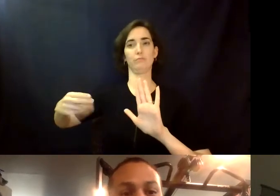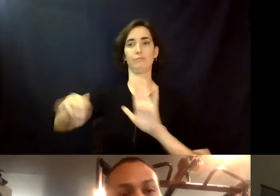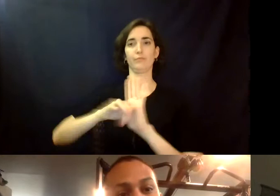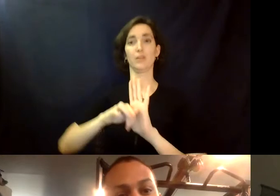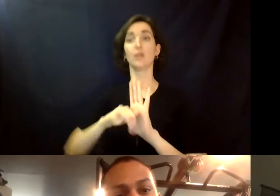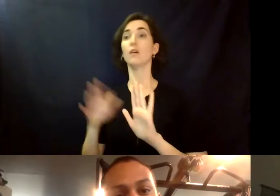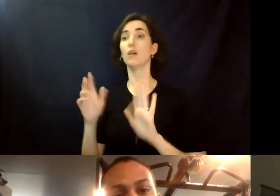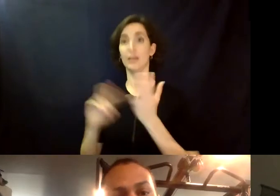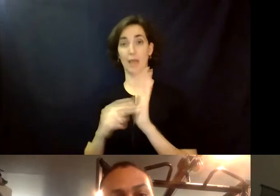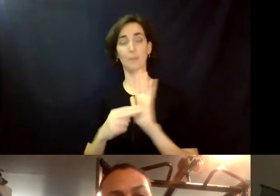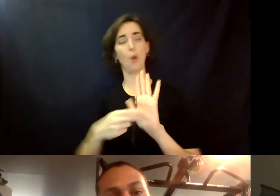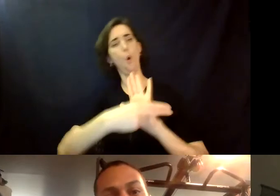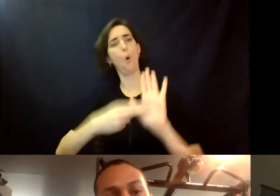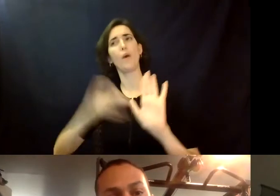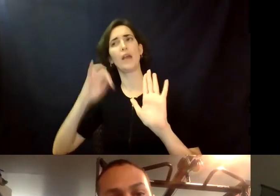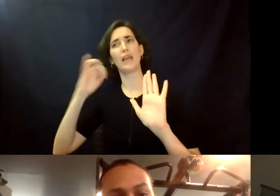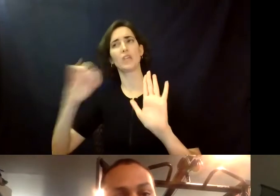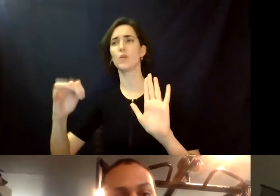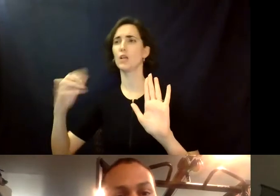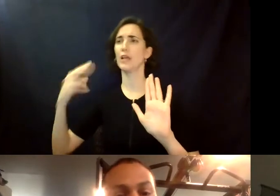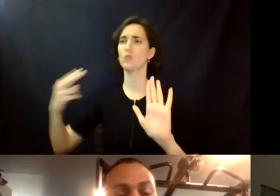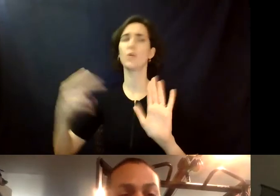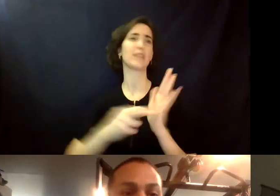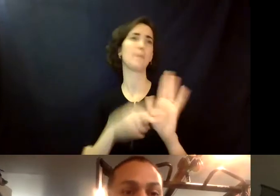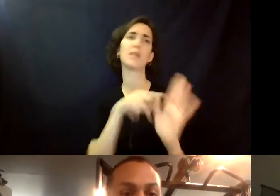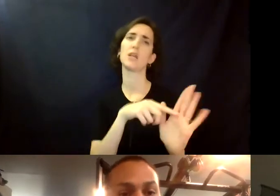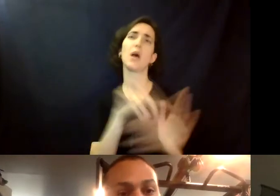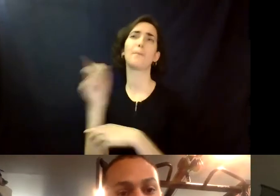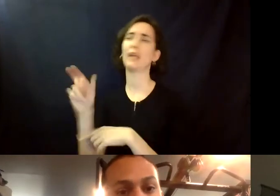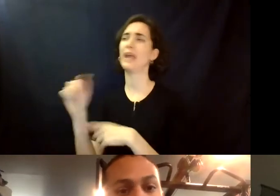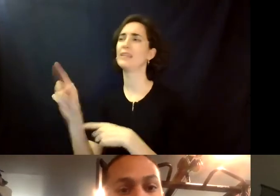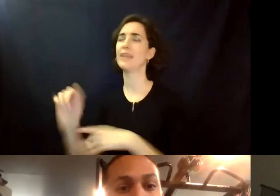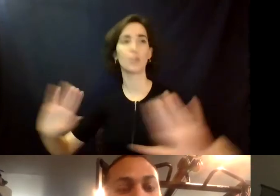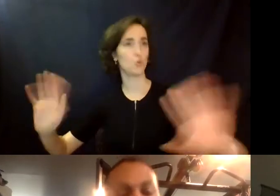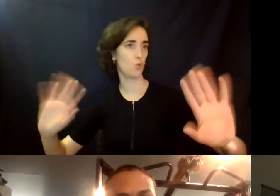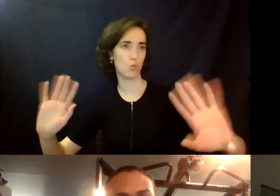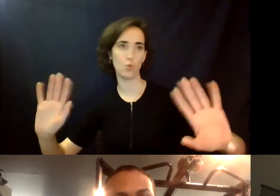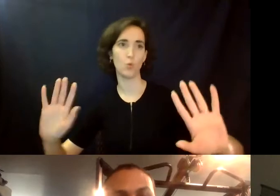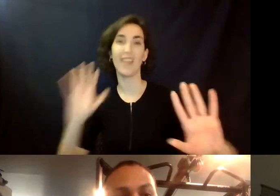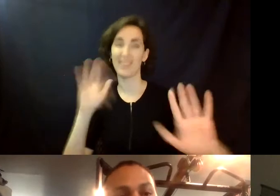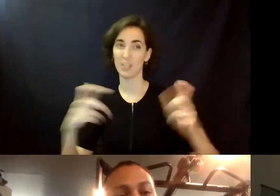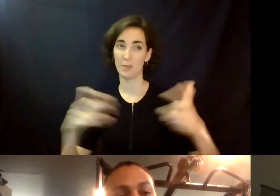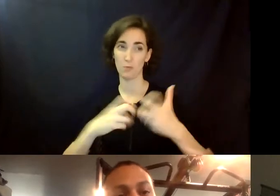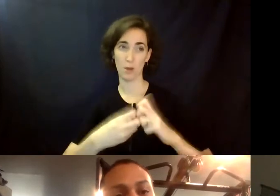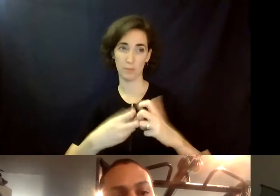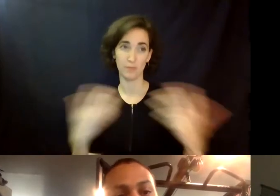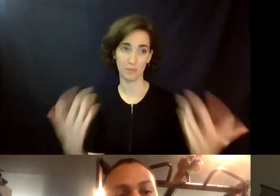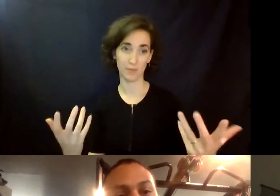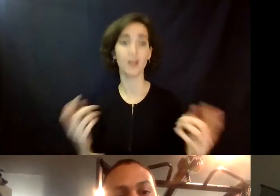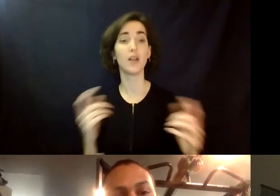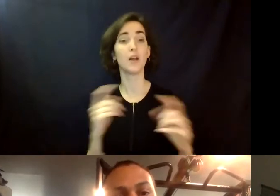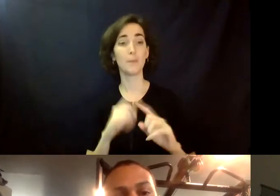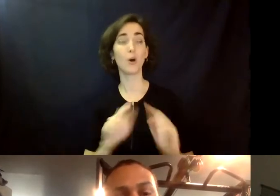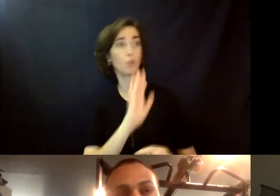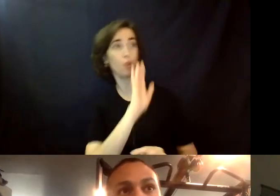historical designation should ever trump ADA or functionality. That's the biggest problem I have, but those are the arguments